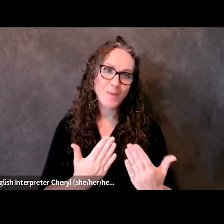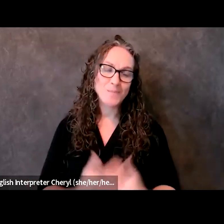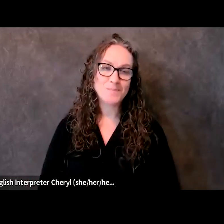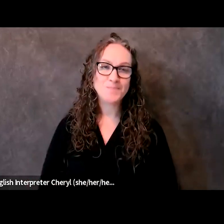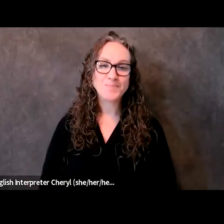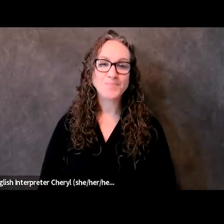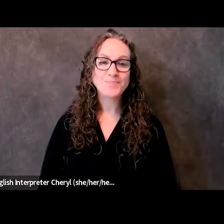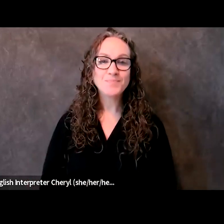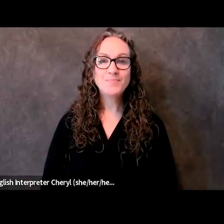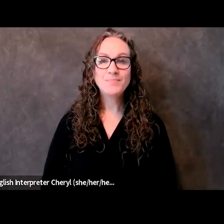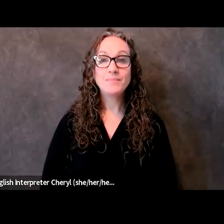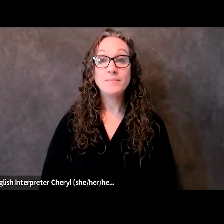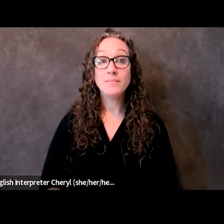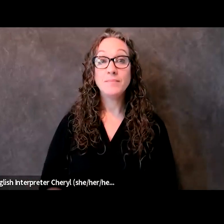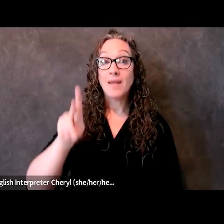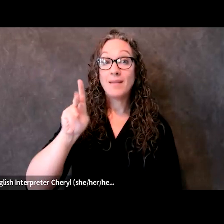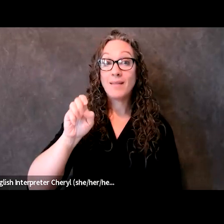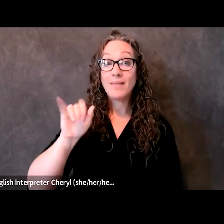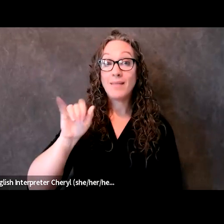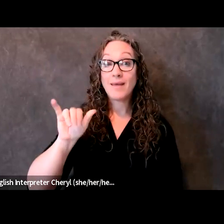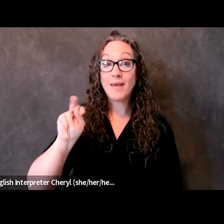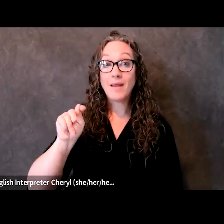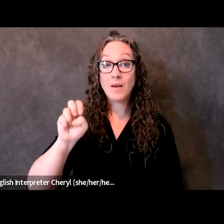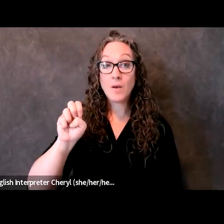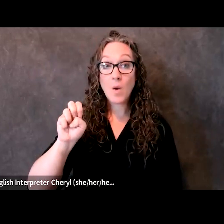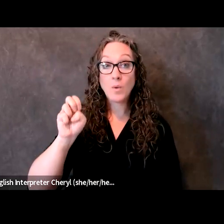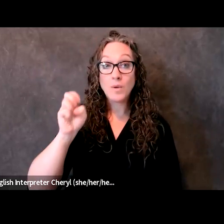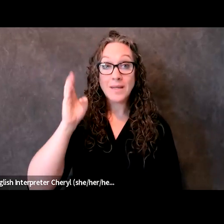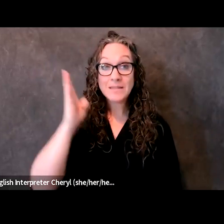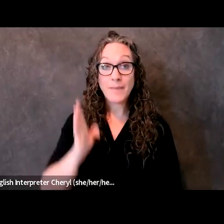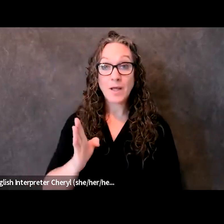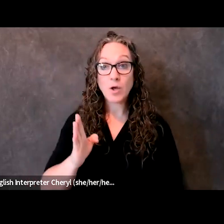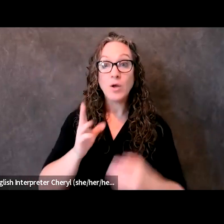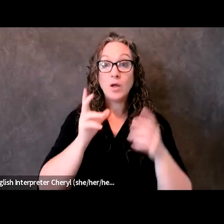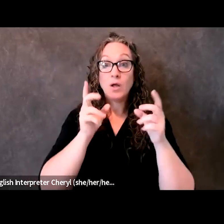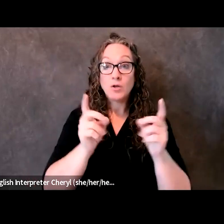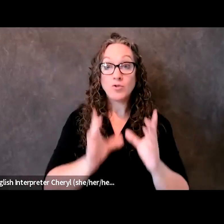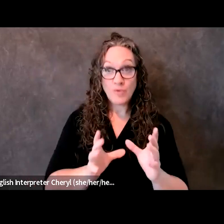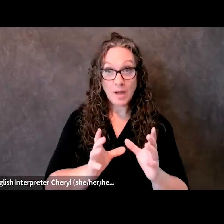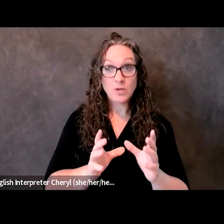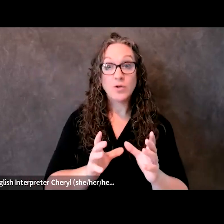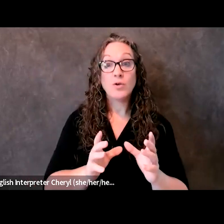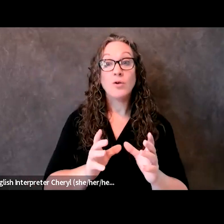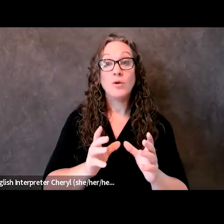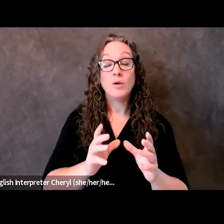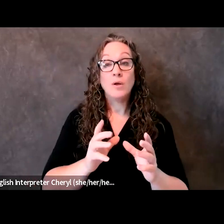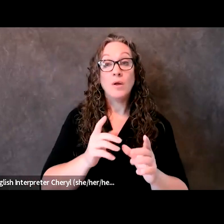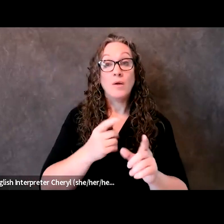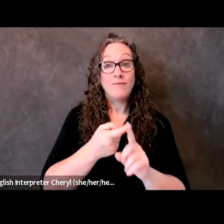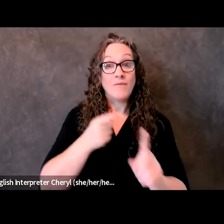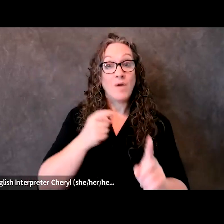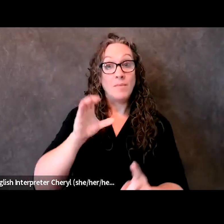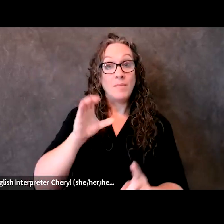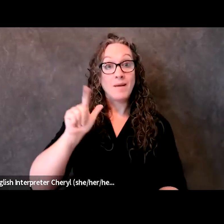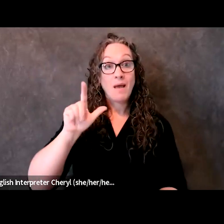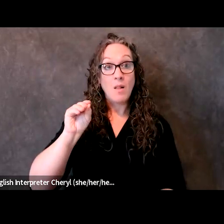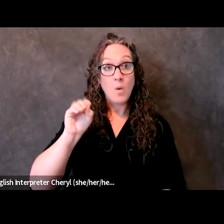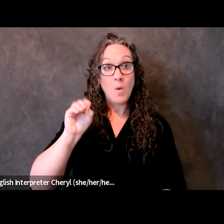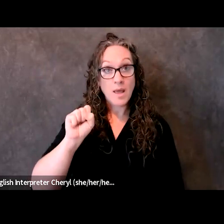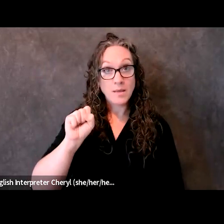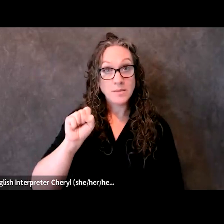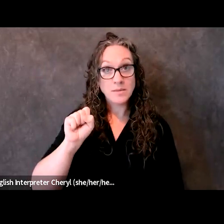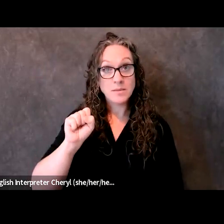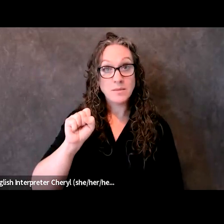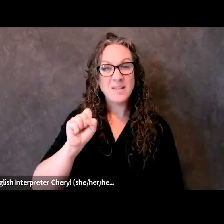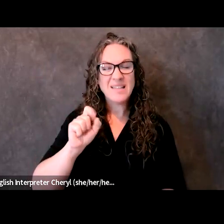Now, our keynote speaker this morning was scheduled to be Director Nancy Ward from Cal OES.